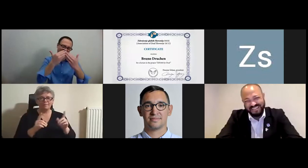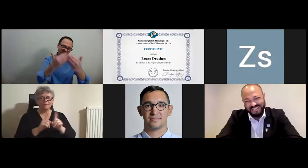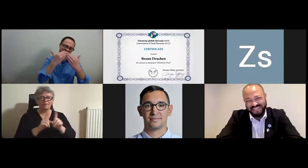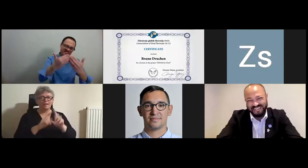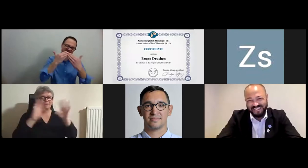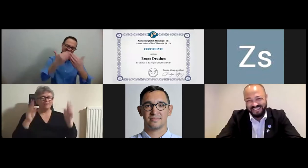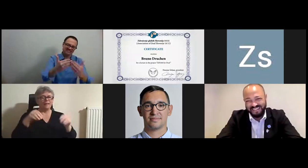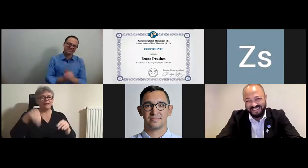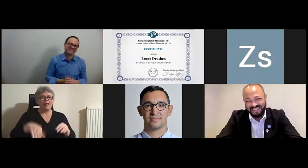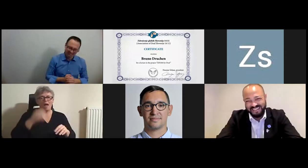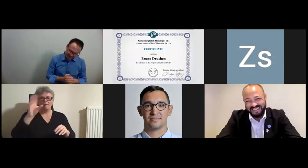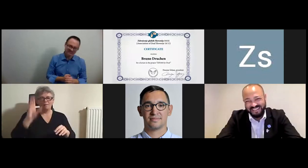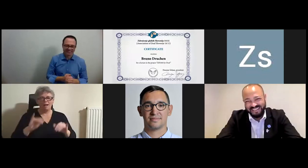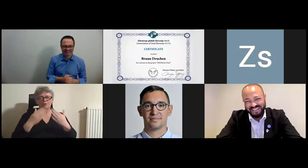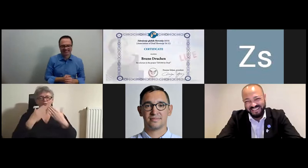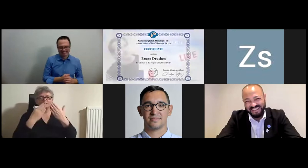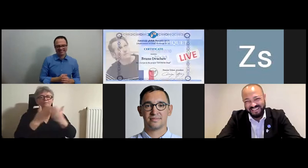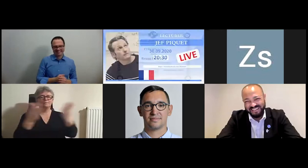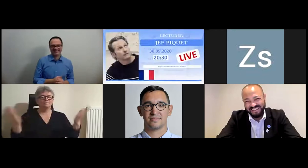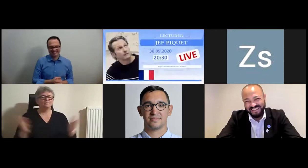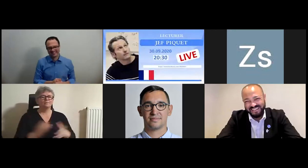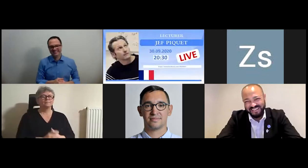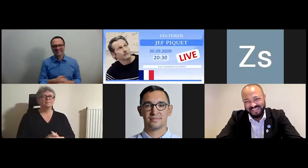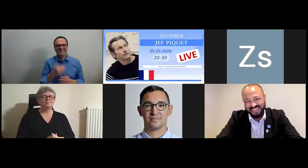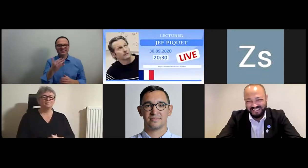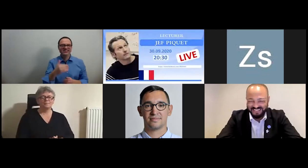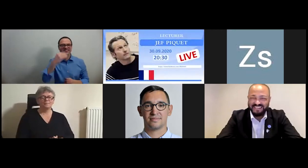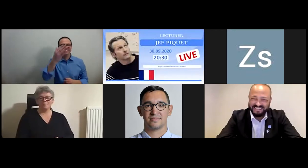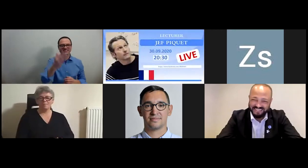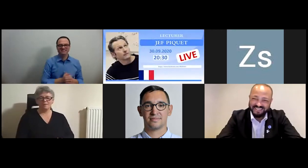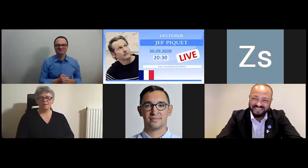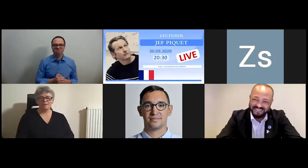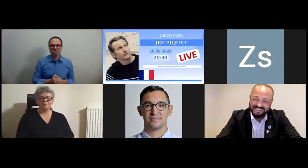Love to you all. Thank you. Thank you.